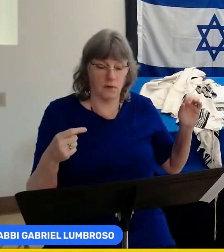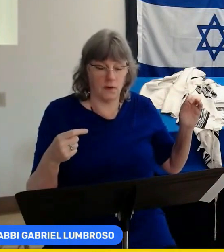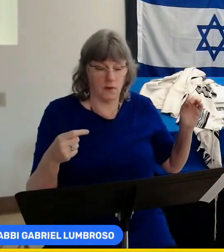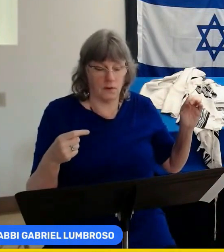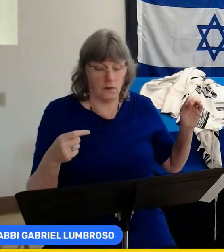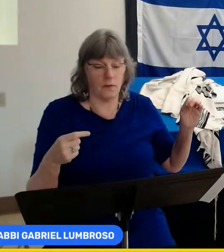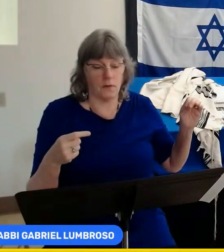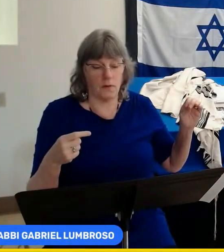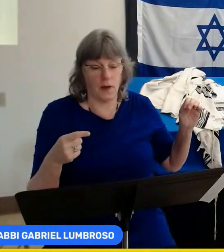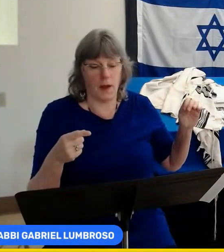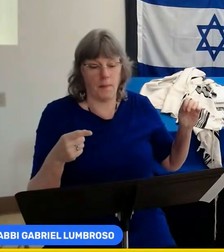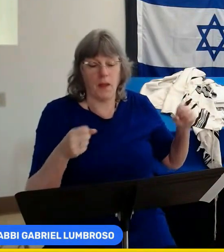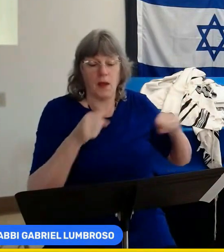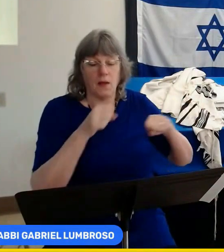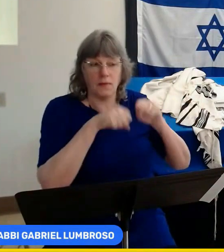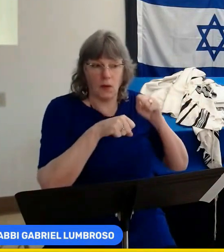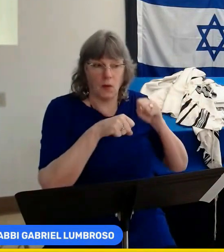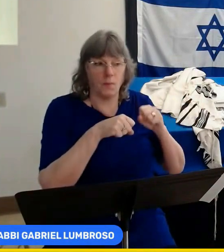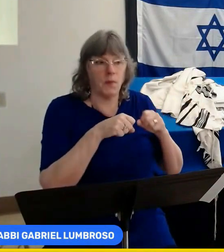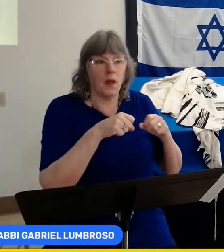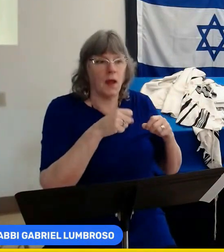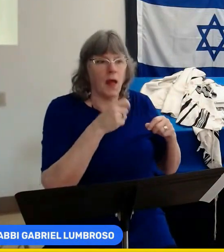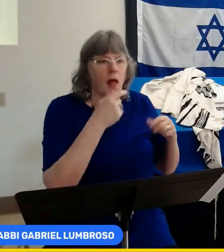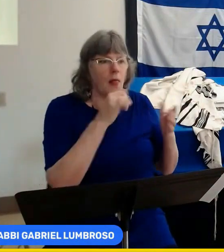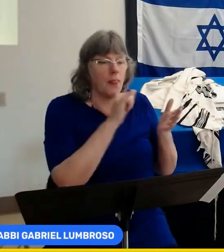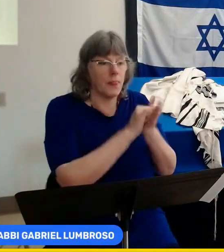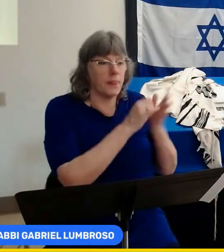that he would divulge later.